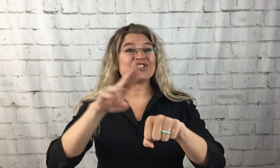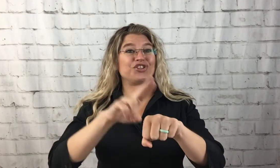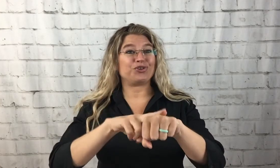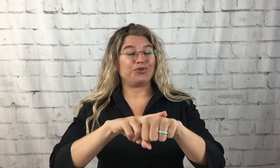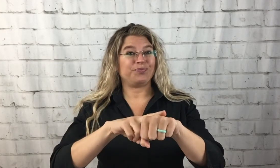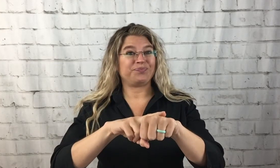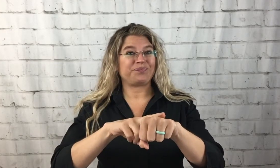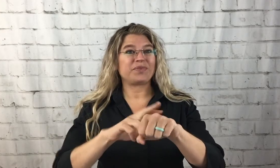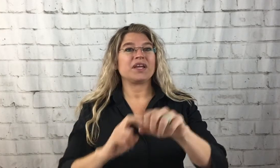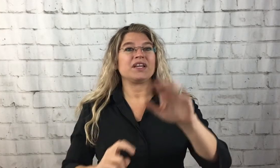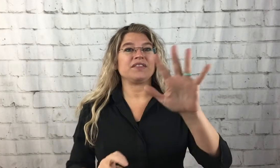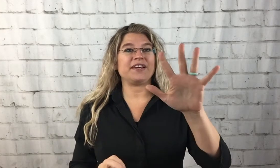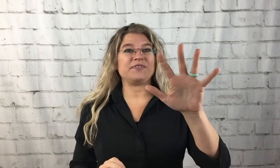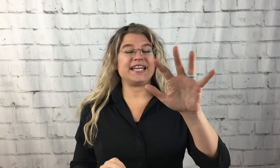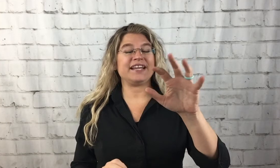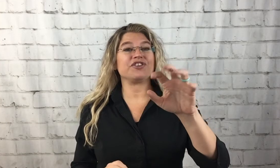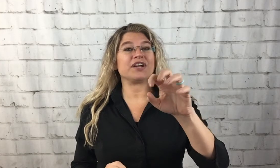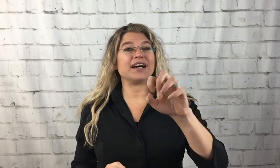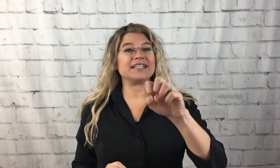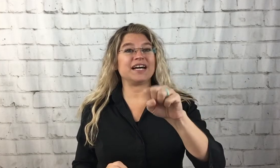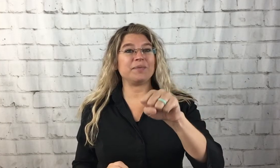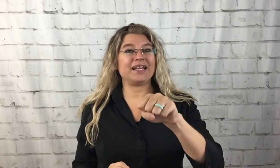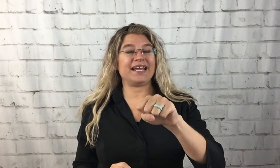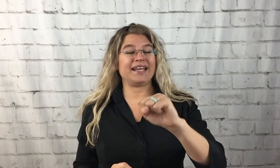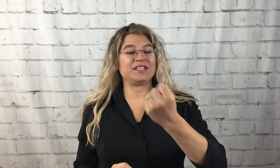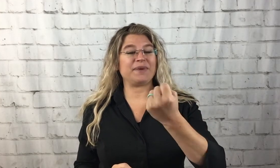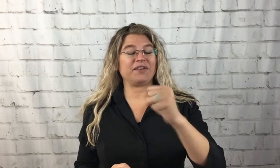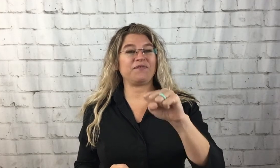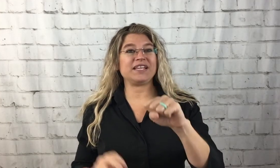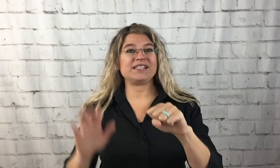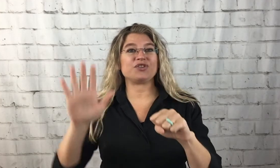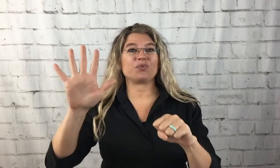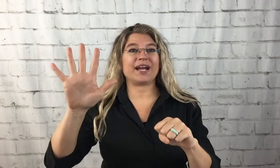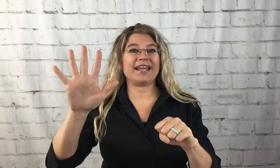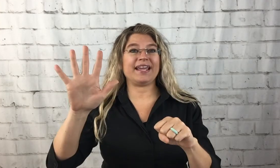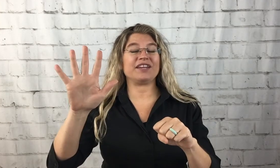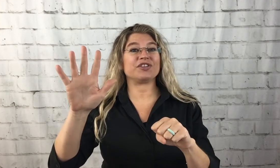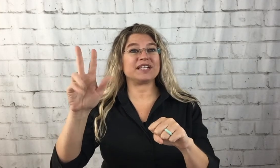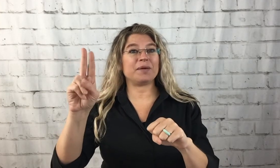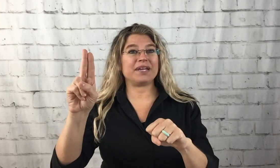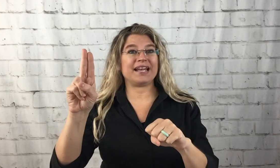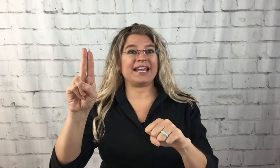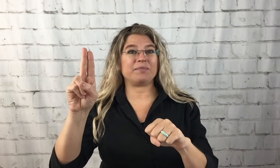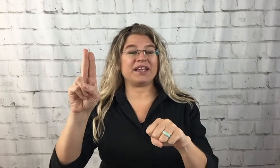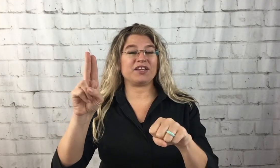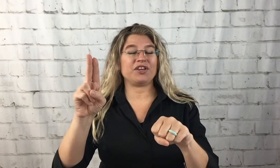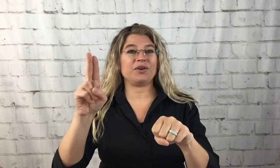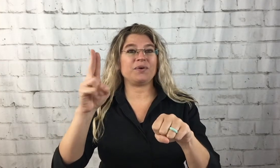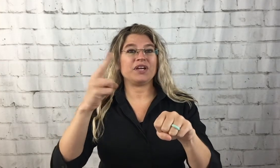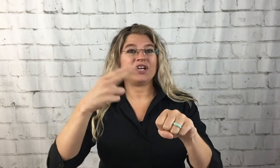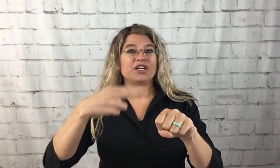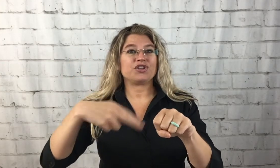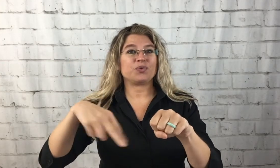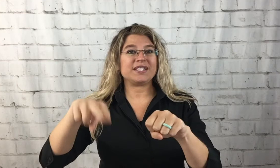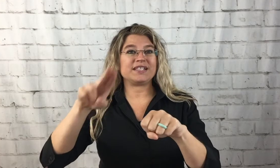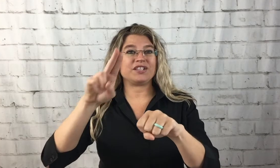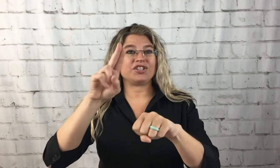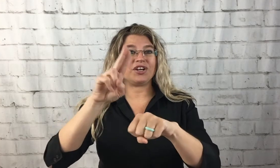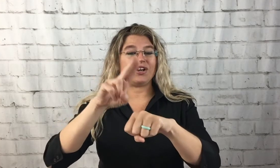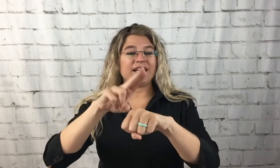National. Left hand or non-dominant hand make a fist. Right hand or dominant hand make a U. Twist and turn and